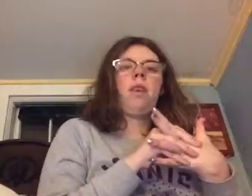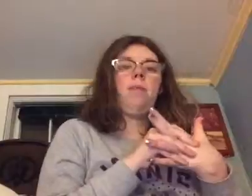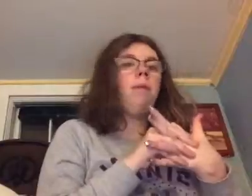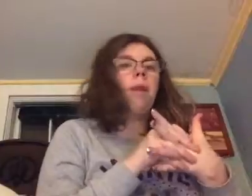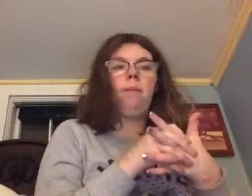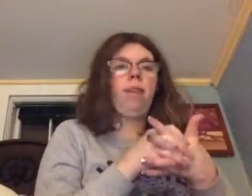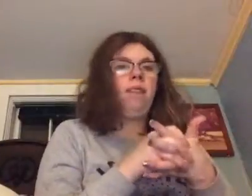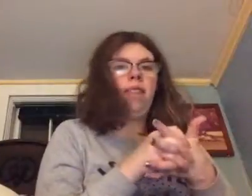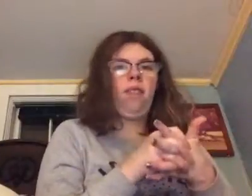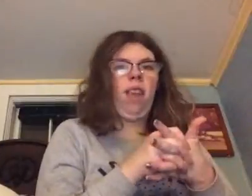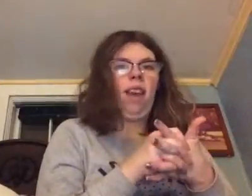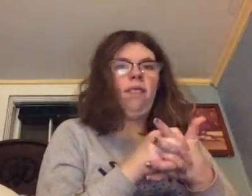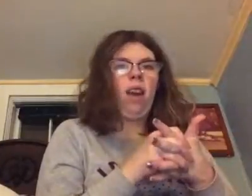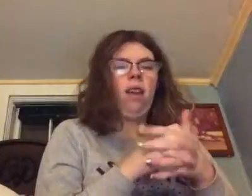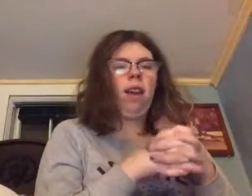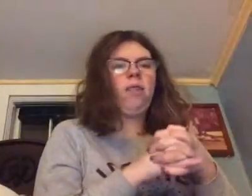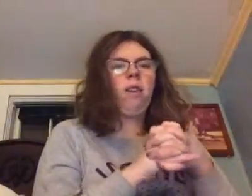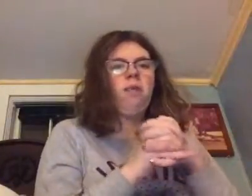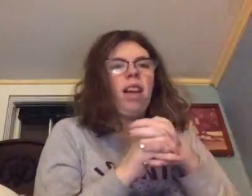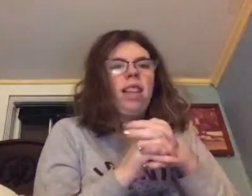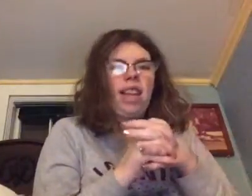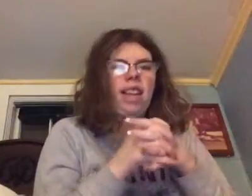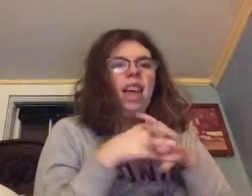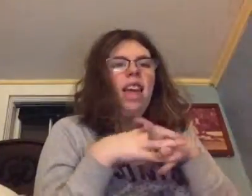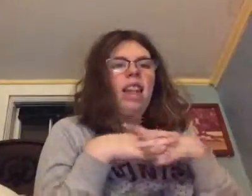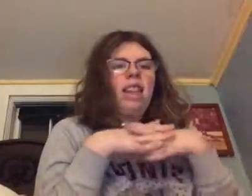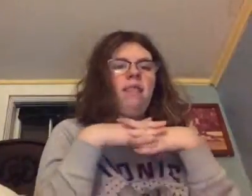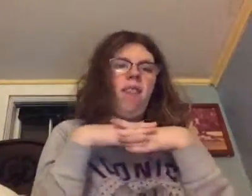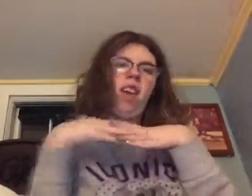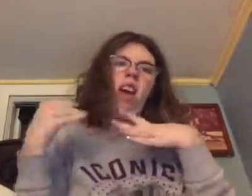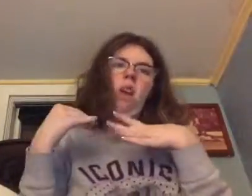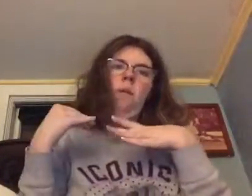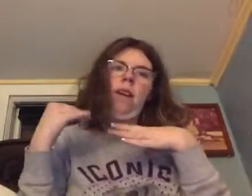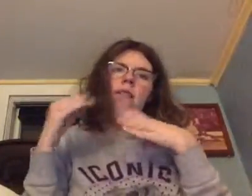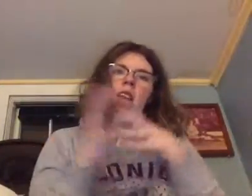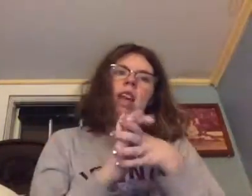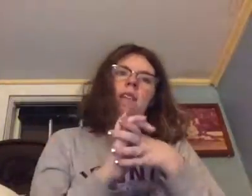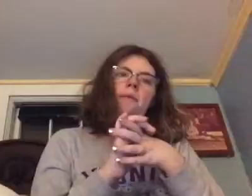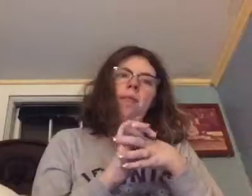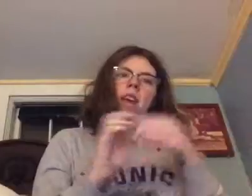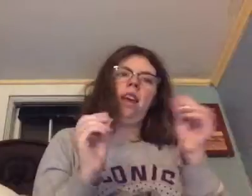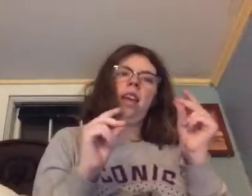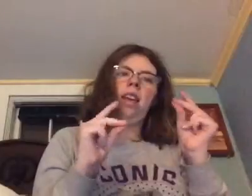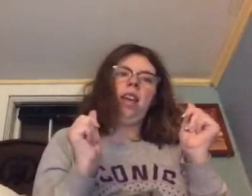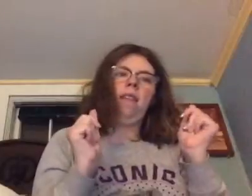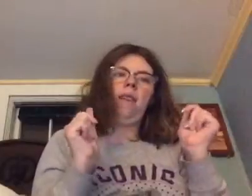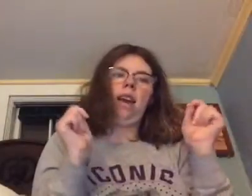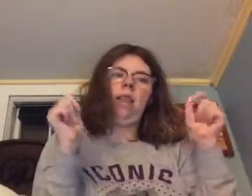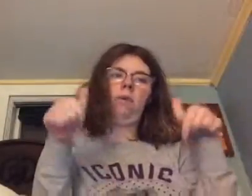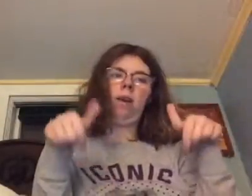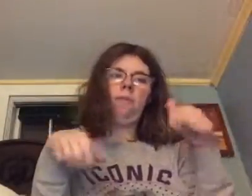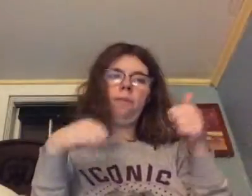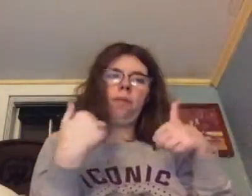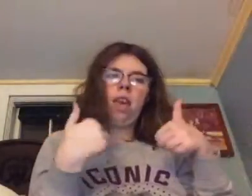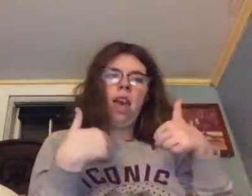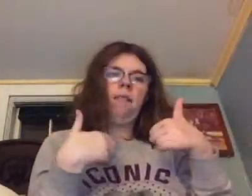be one of your best friends for life. Alright, so I hope you guys liked this video. If you did, give it a thumbs up. If you